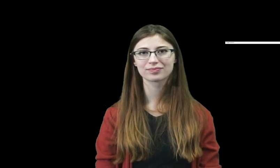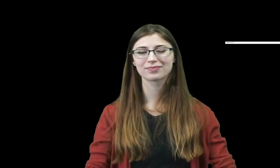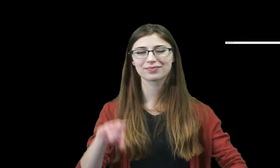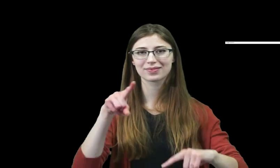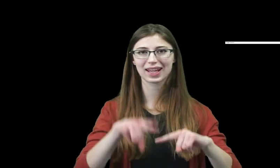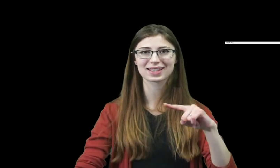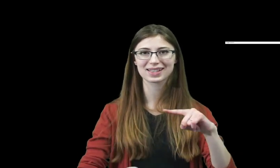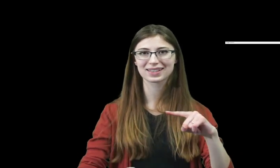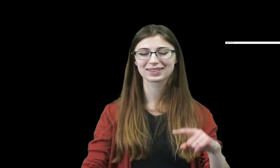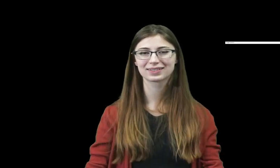Can't.